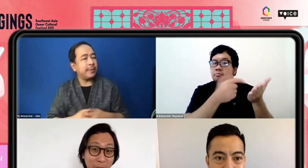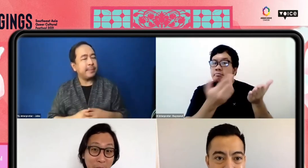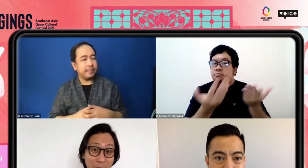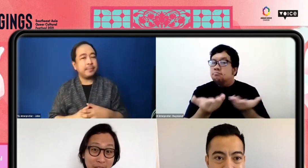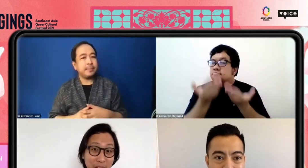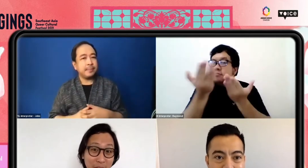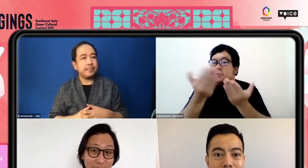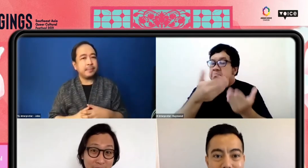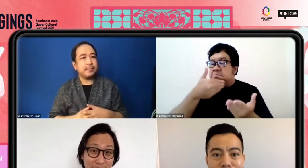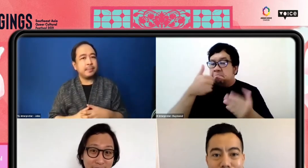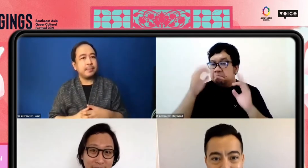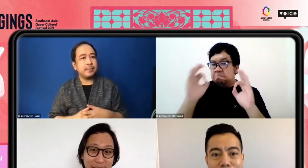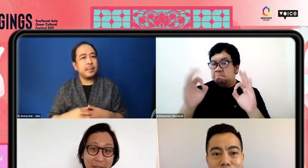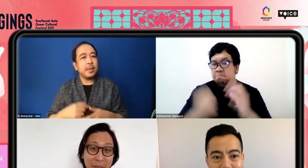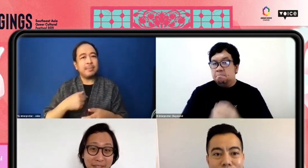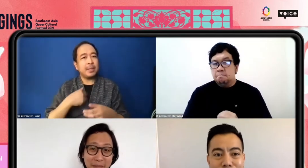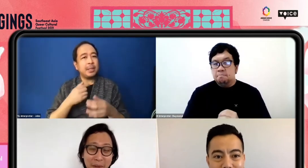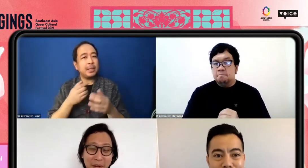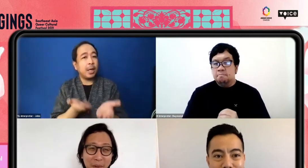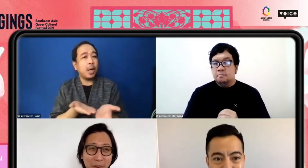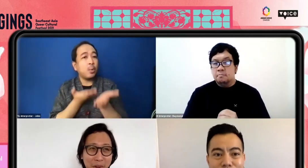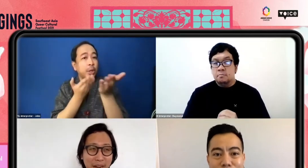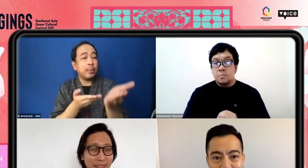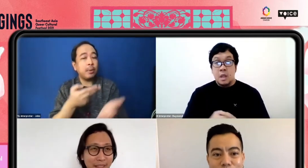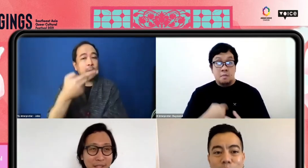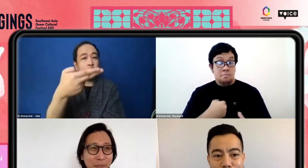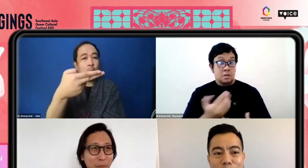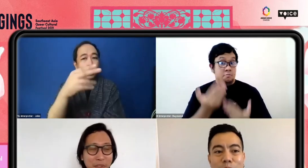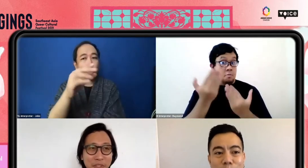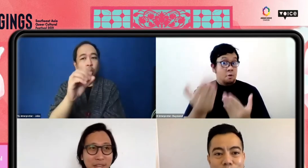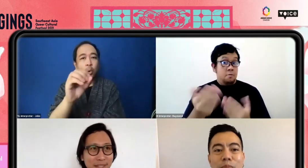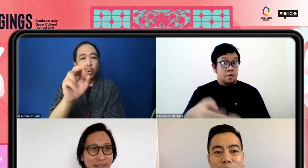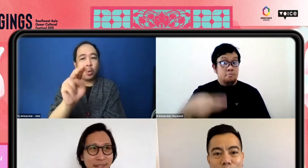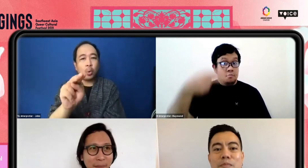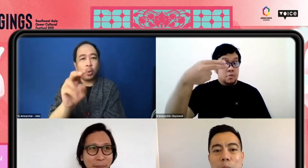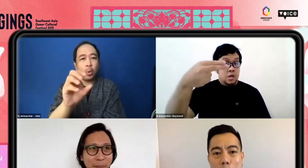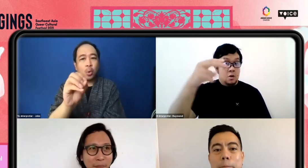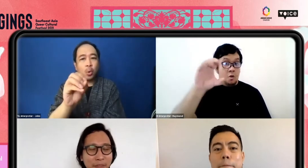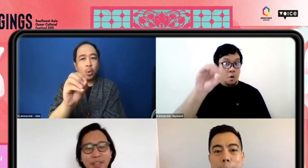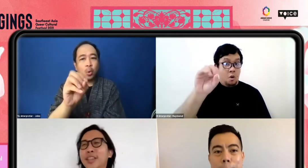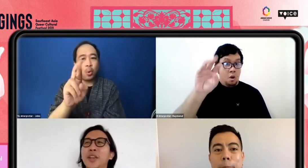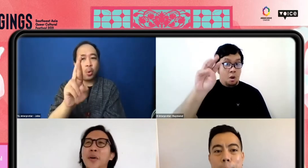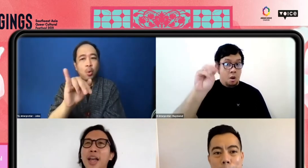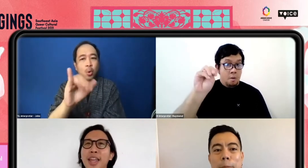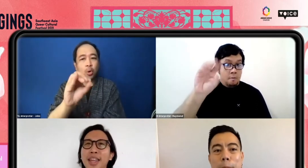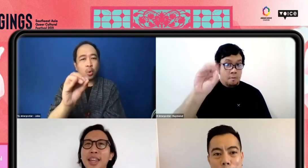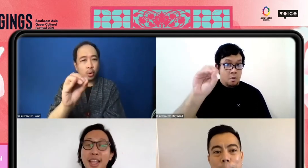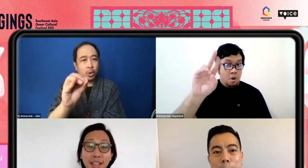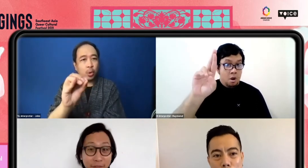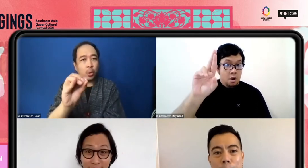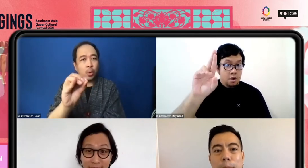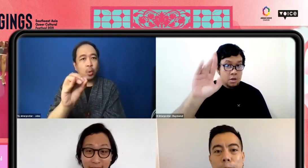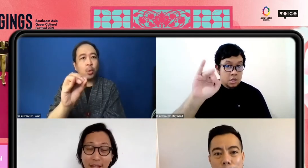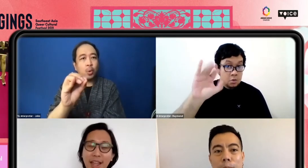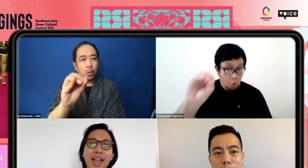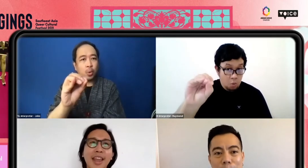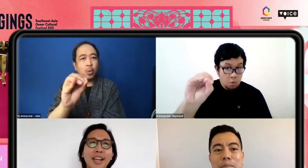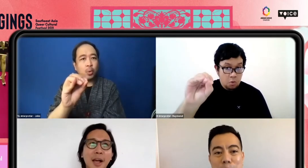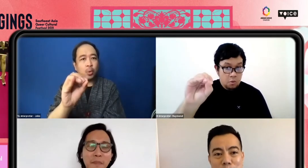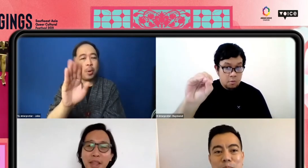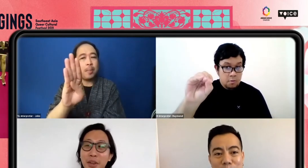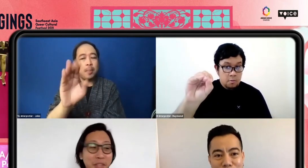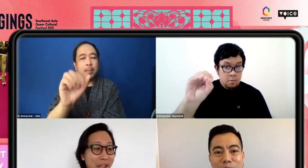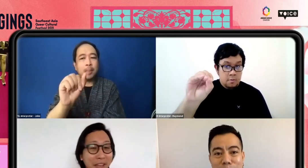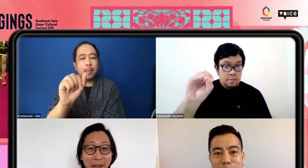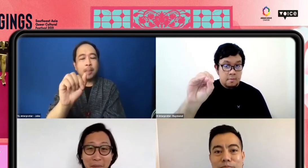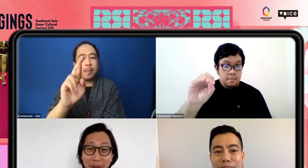Honorio Bartolome de Dios, Sa Labas ng Parlor. This book just, you know, I love it. I had a